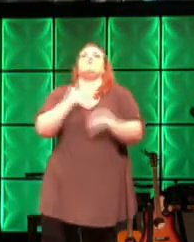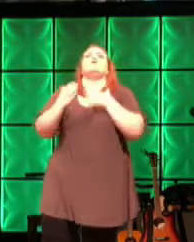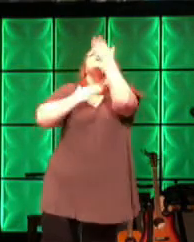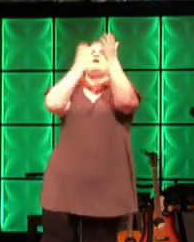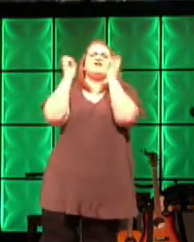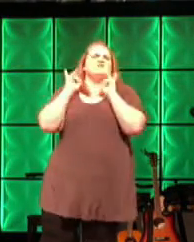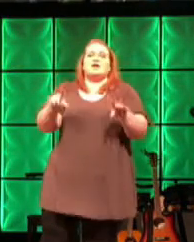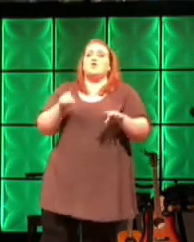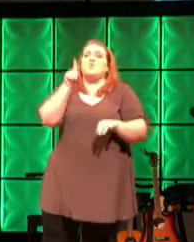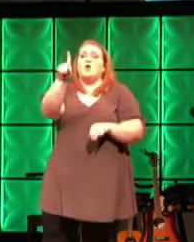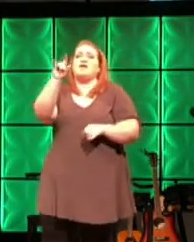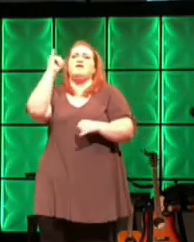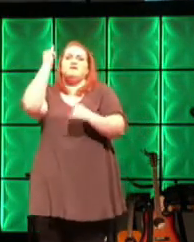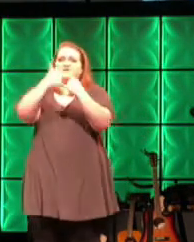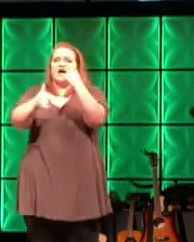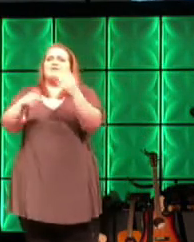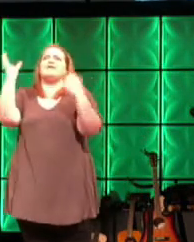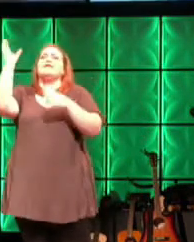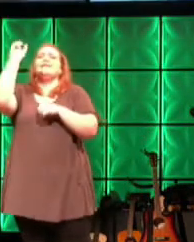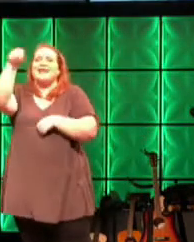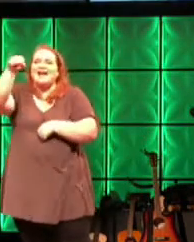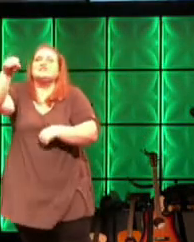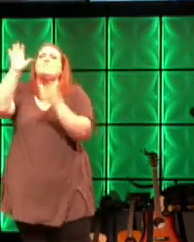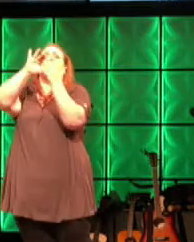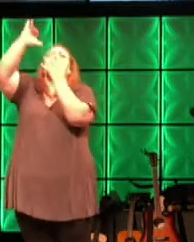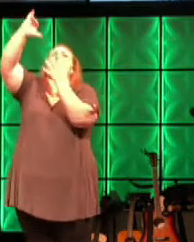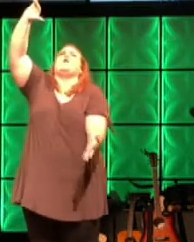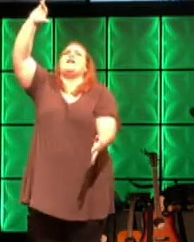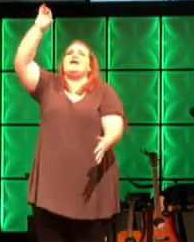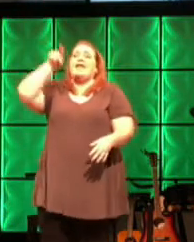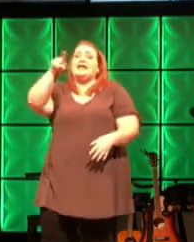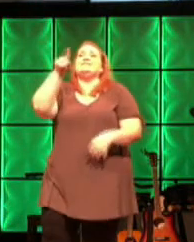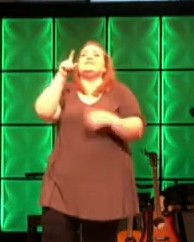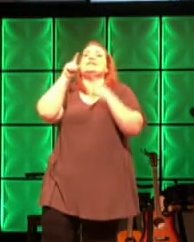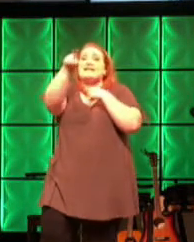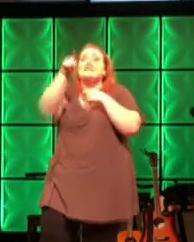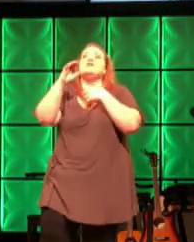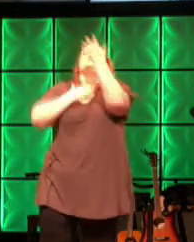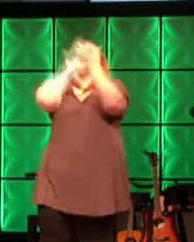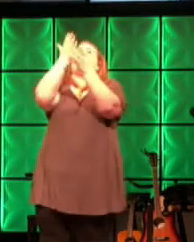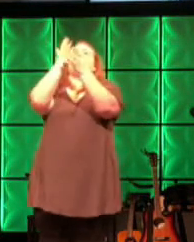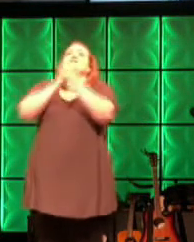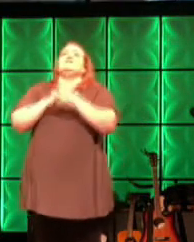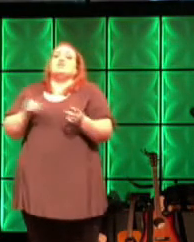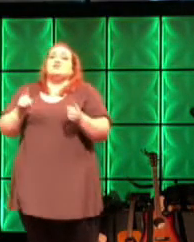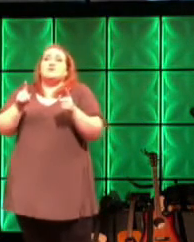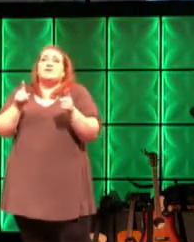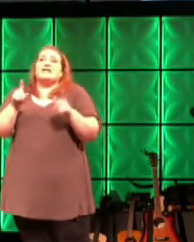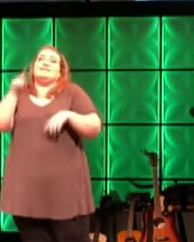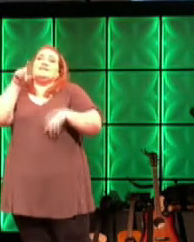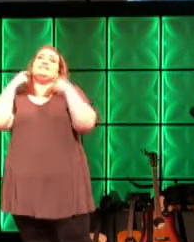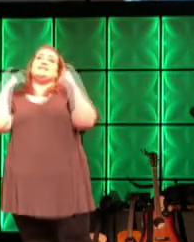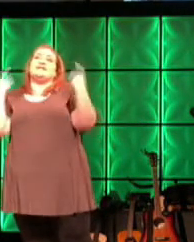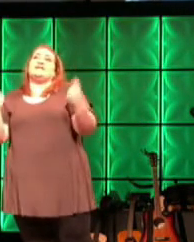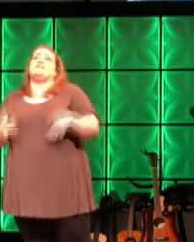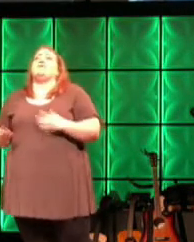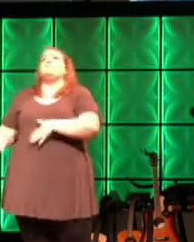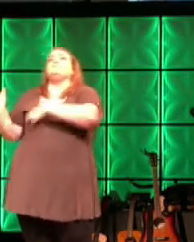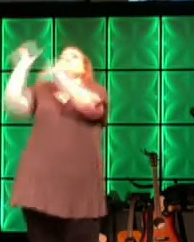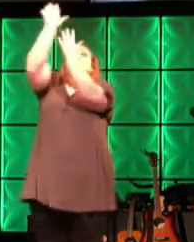one final yes poured out as he cried, so that the sin that put him on the cross he paid